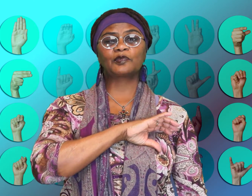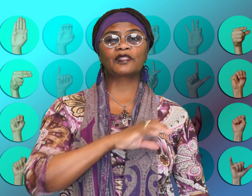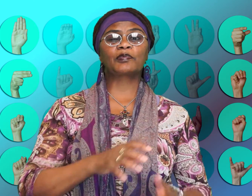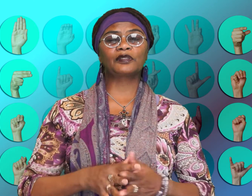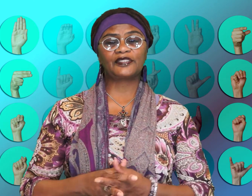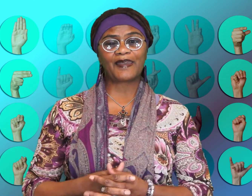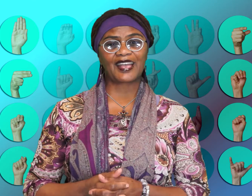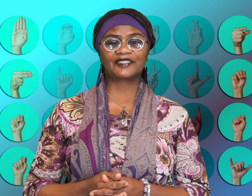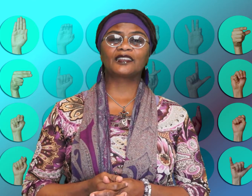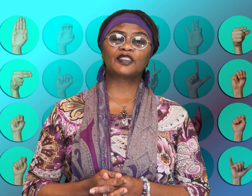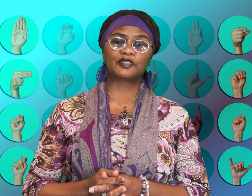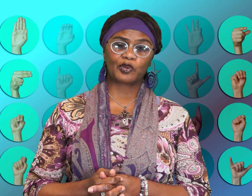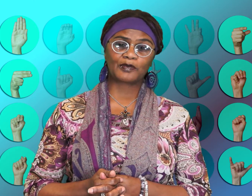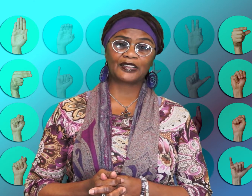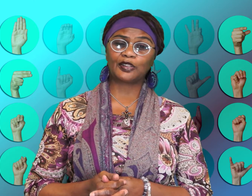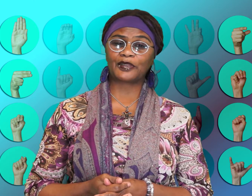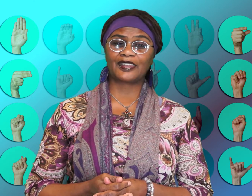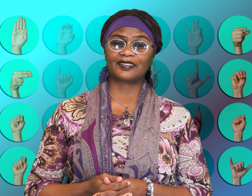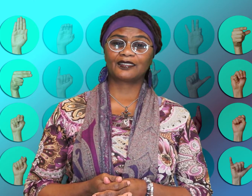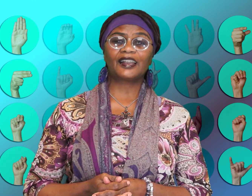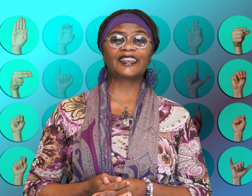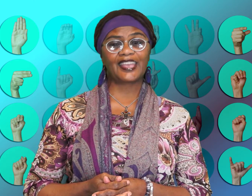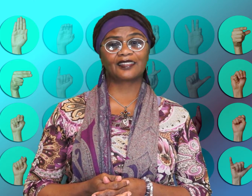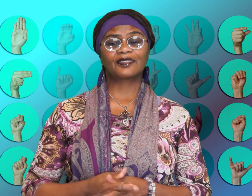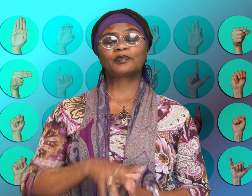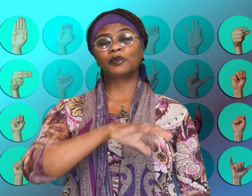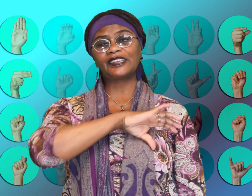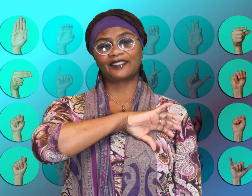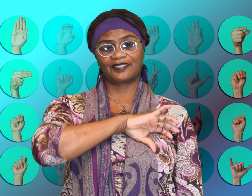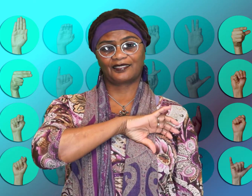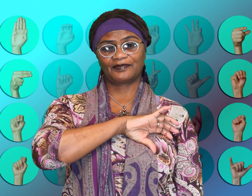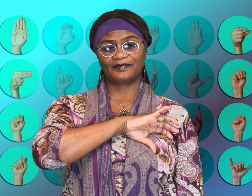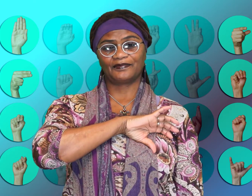where the police badge is normally located. Again, police.